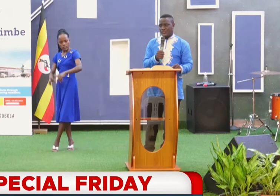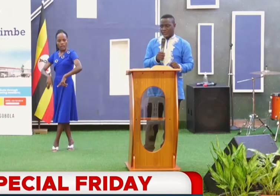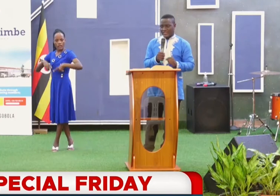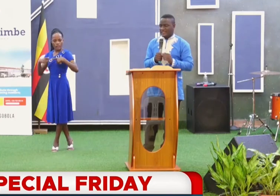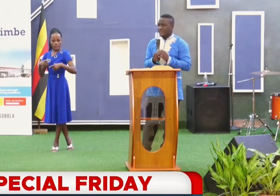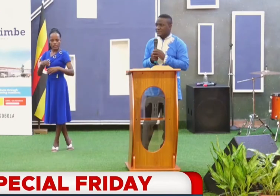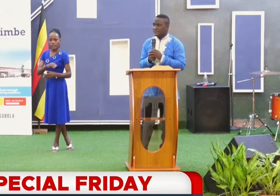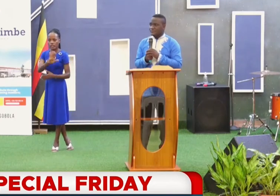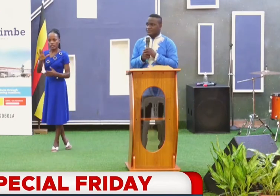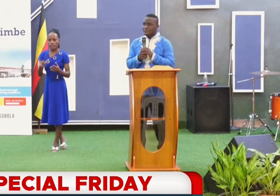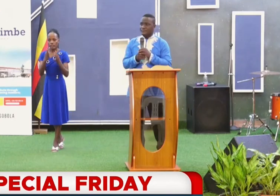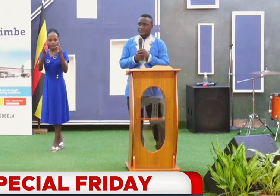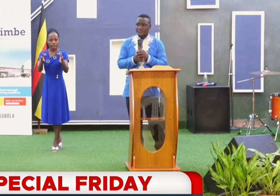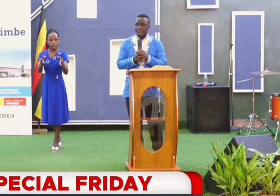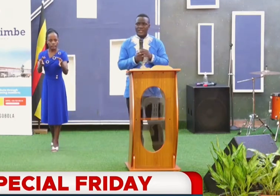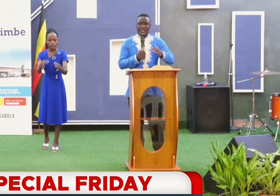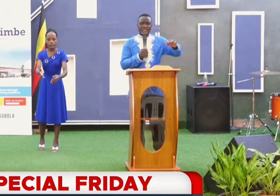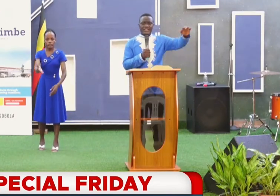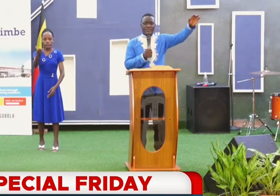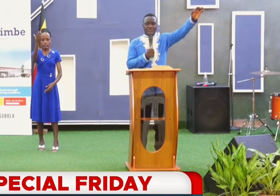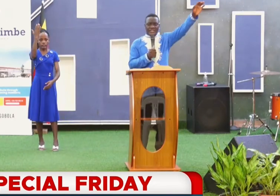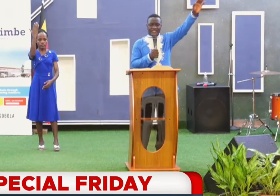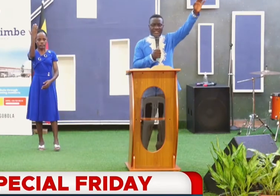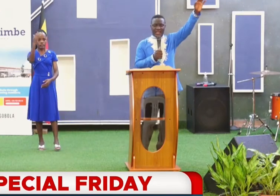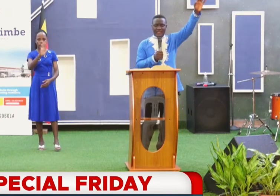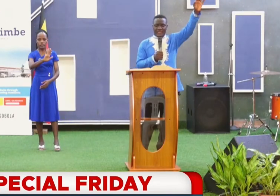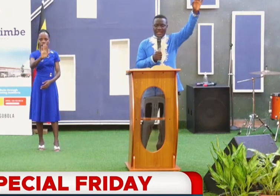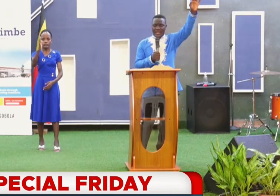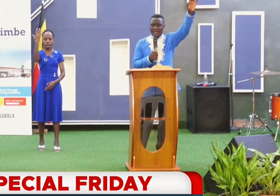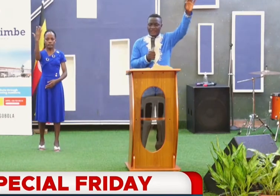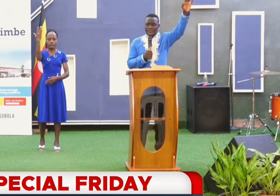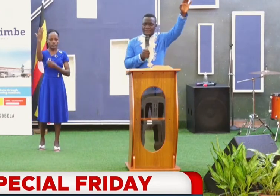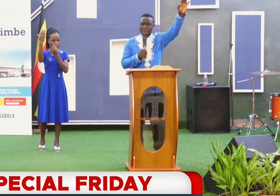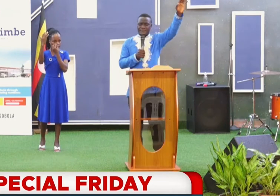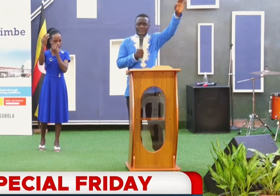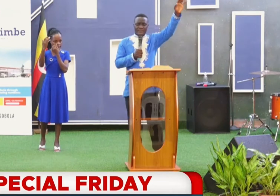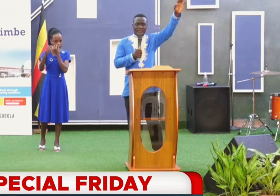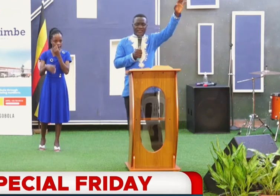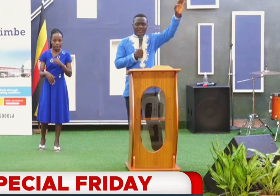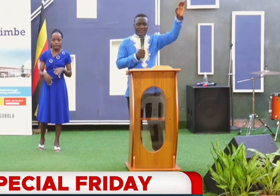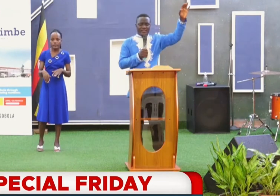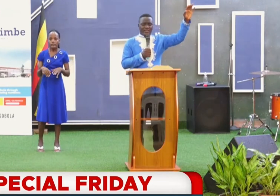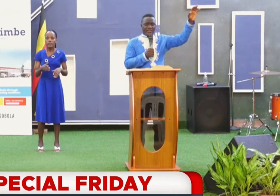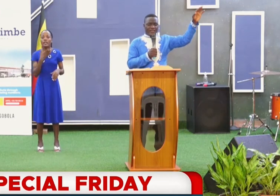life into it. Let someone raise his hand in the and air.